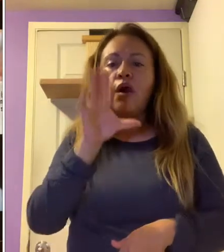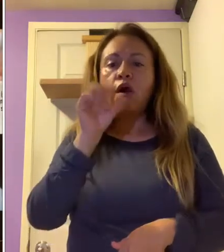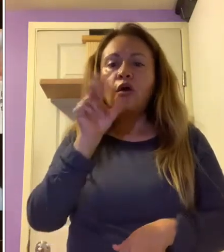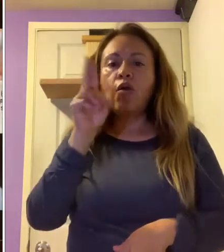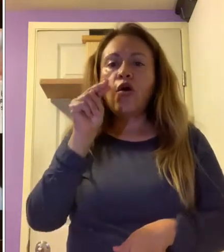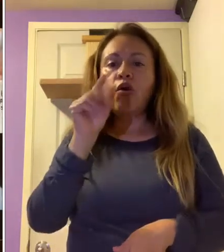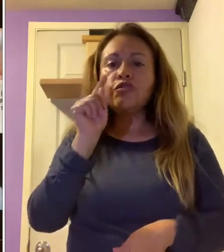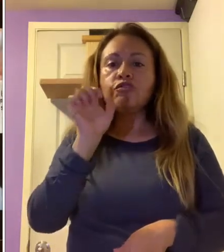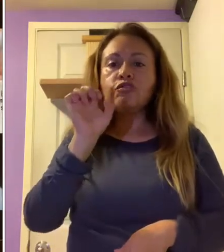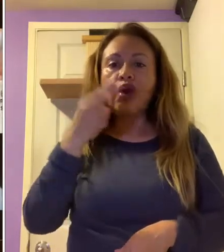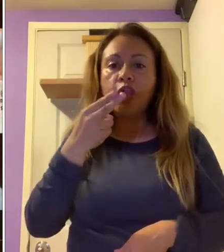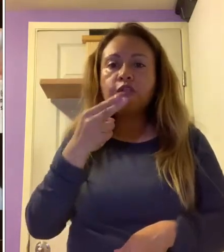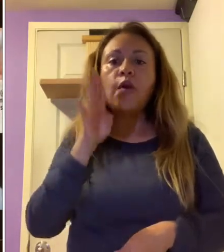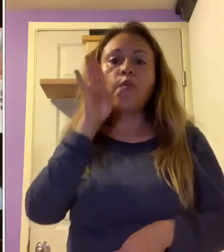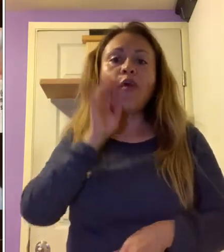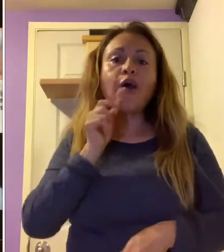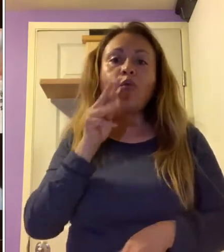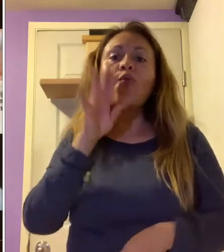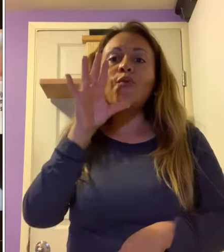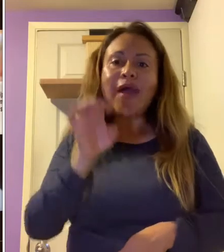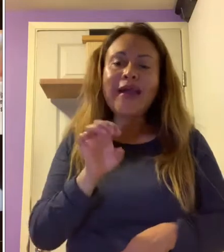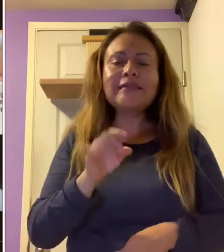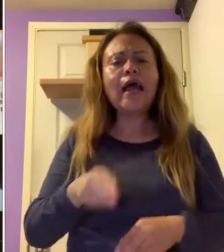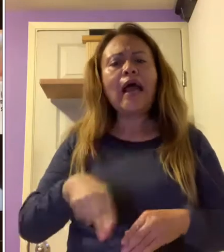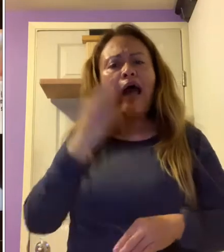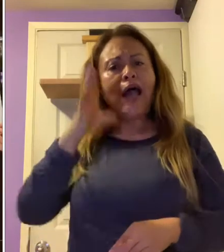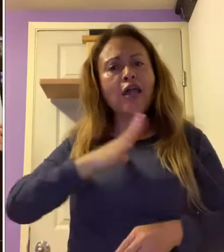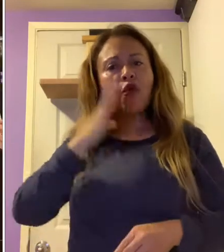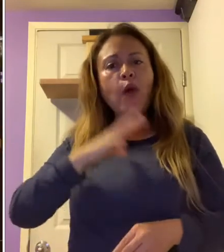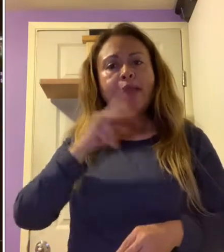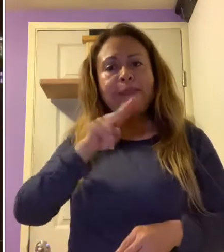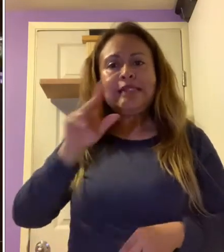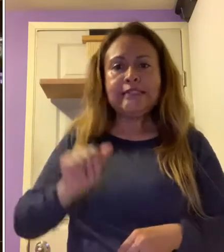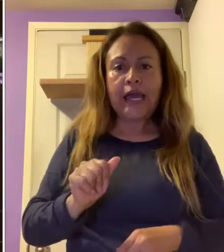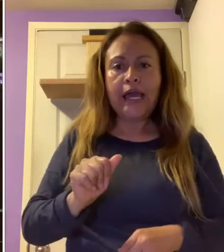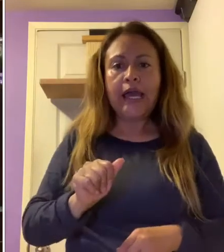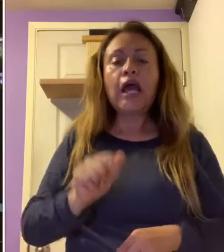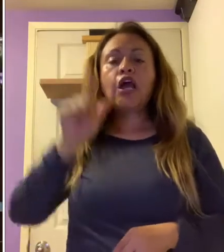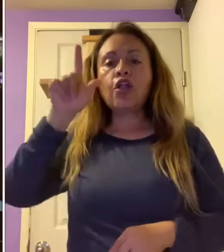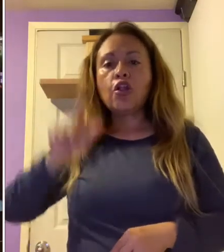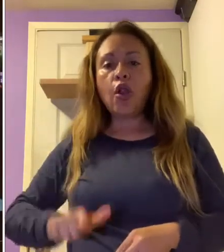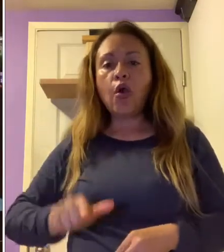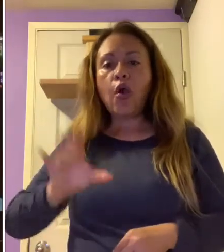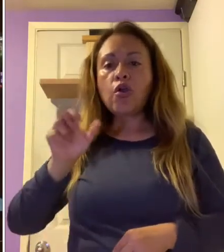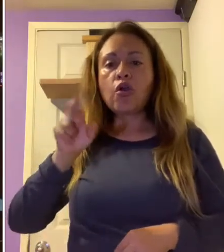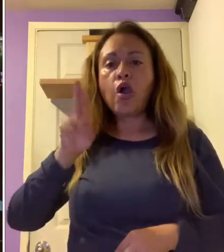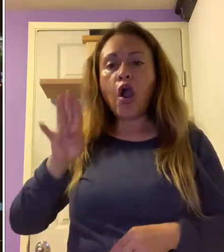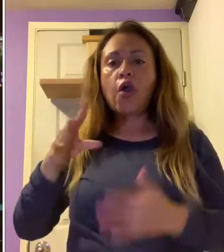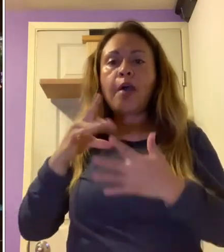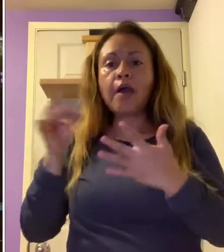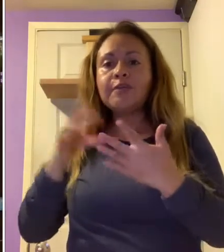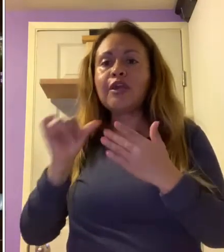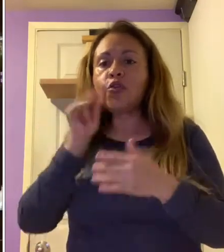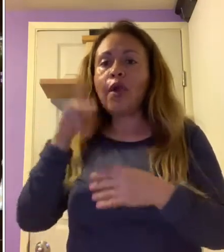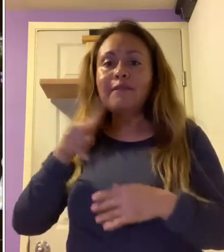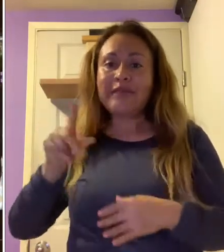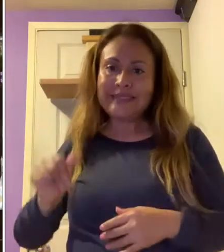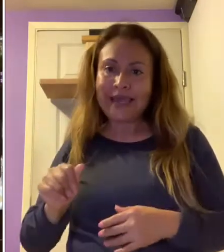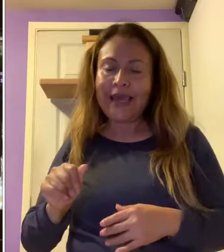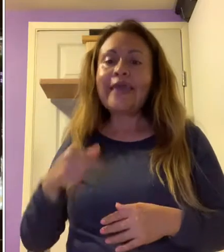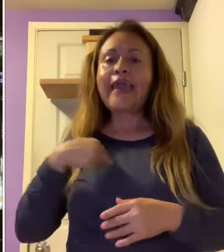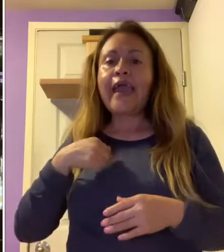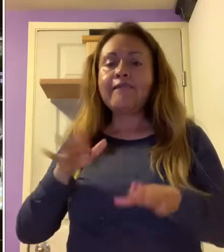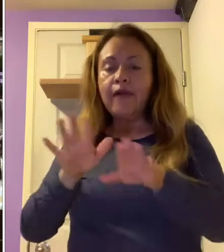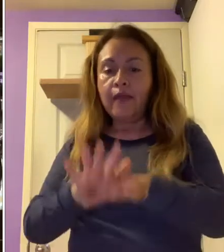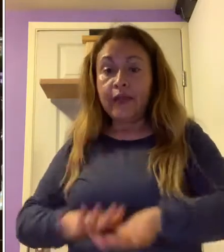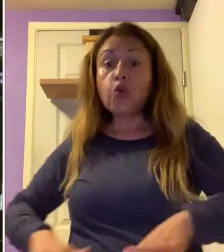cornstarch and brown rice flour in there too, but it's really, really high-quality pizza. If you want a low-carb option, they don't have the